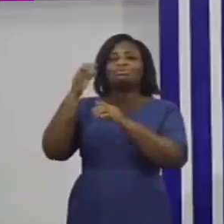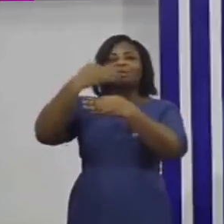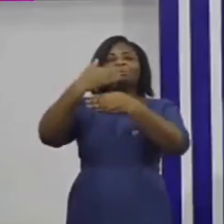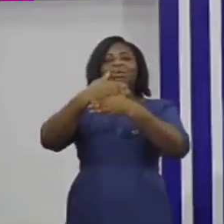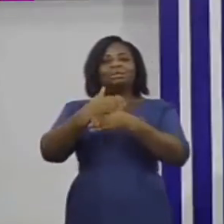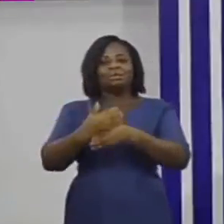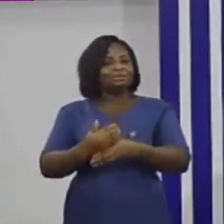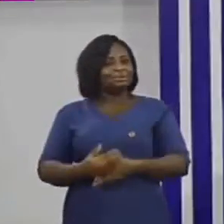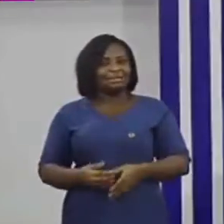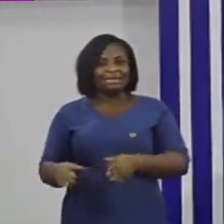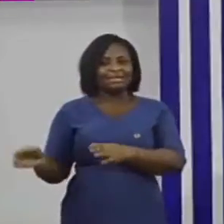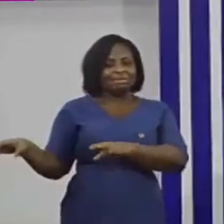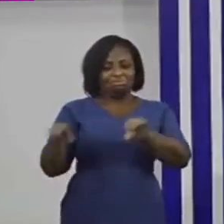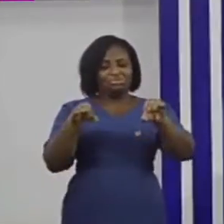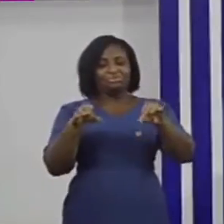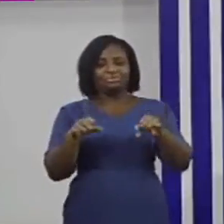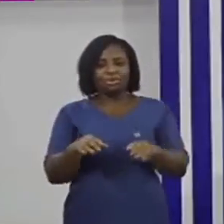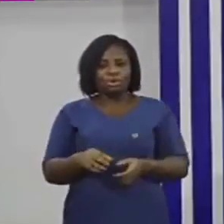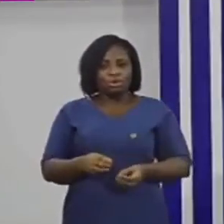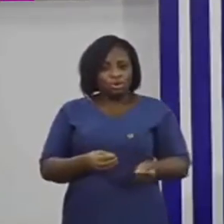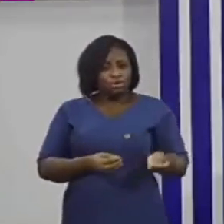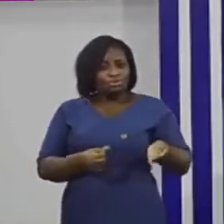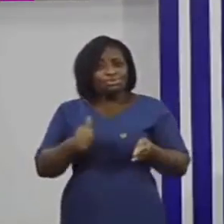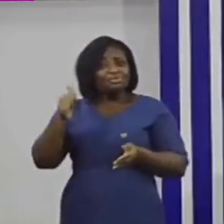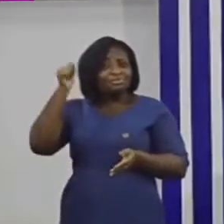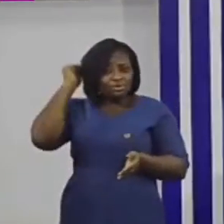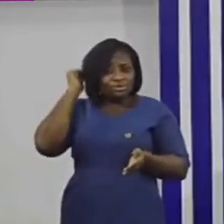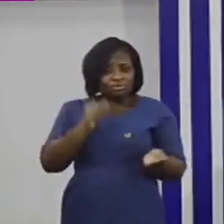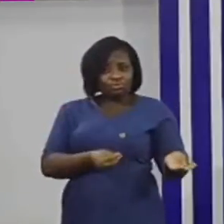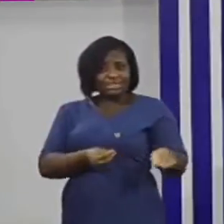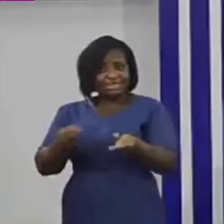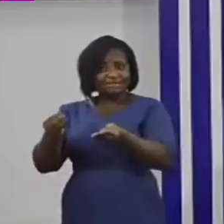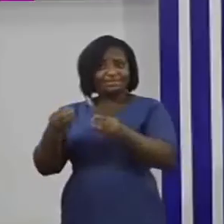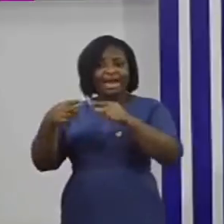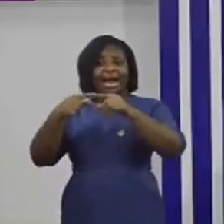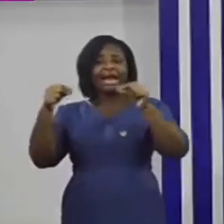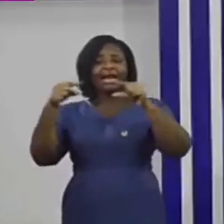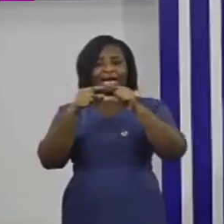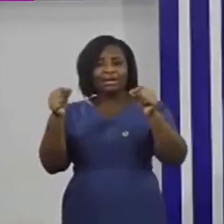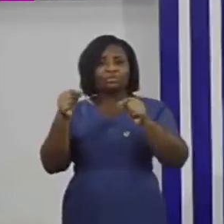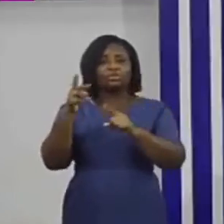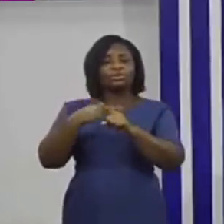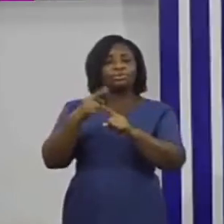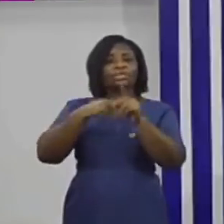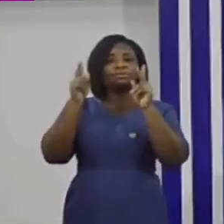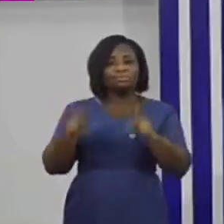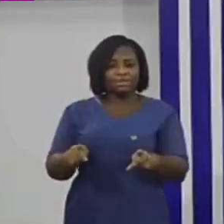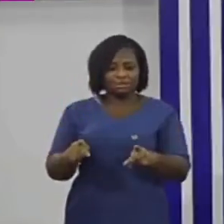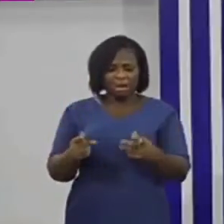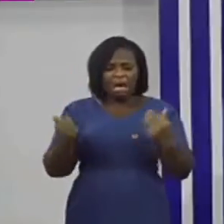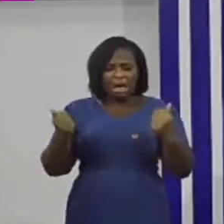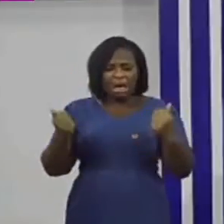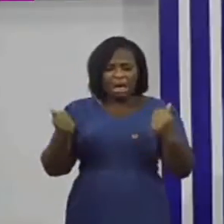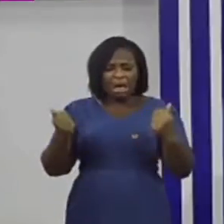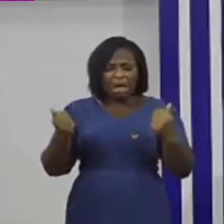Refusing to issue a rent card is also a criminal offense. punishable by a fine or imprisonment